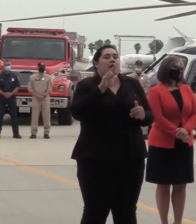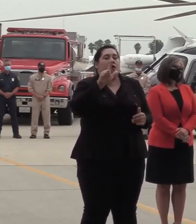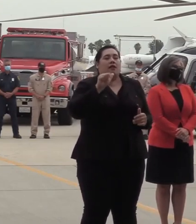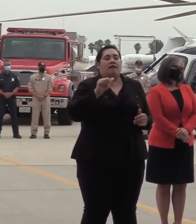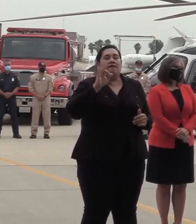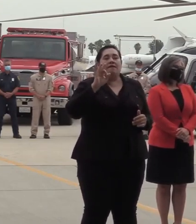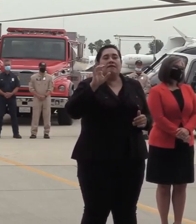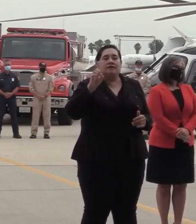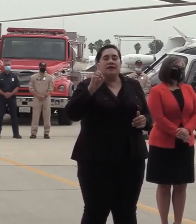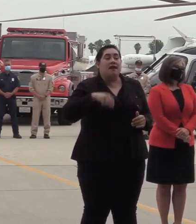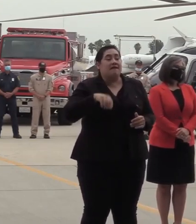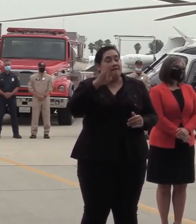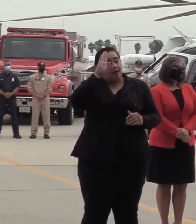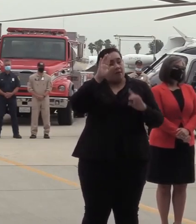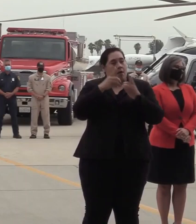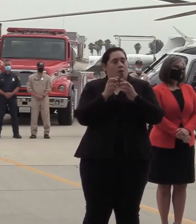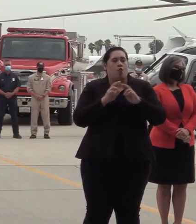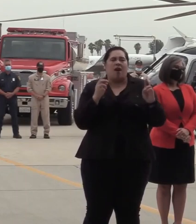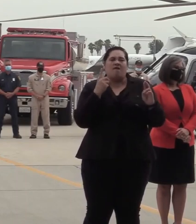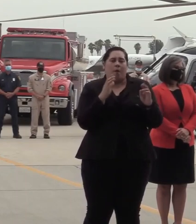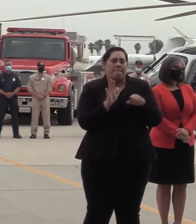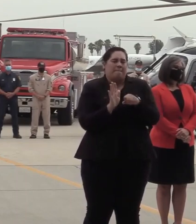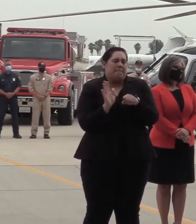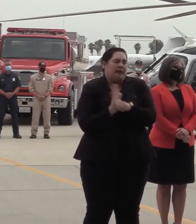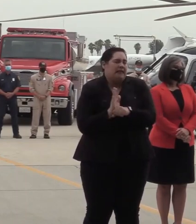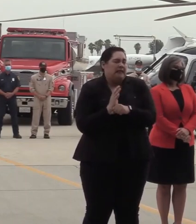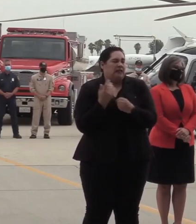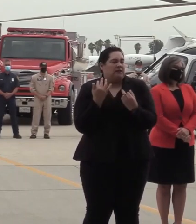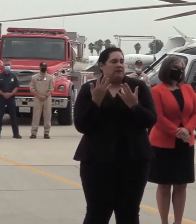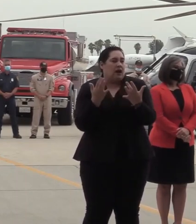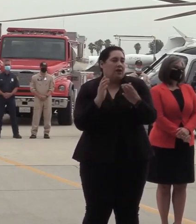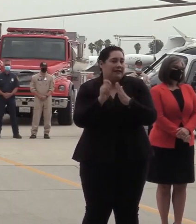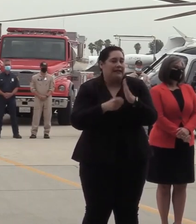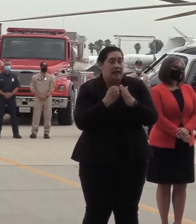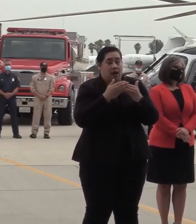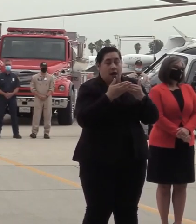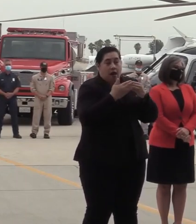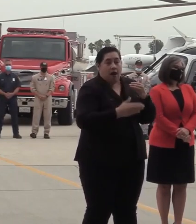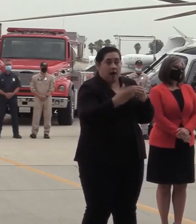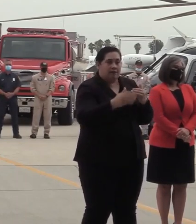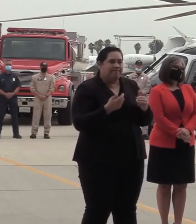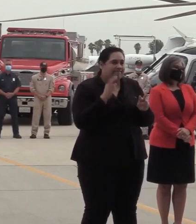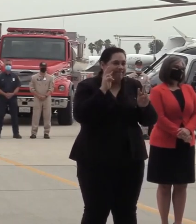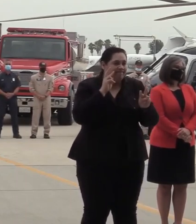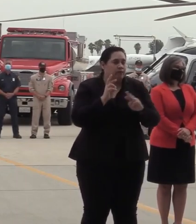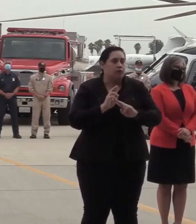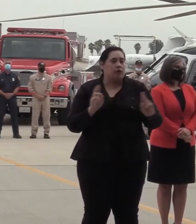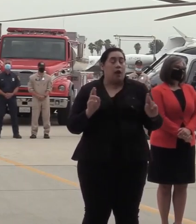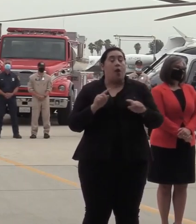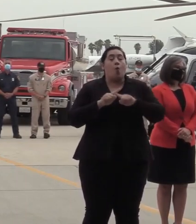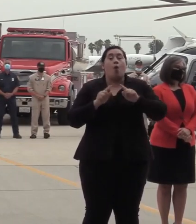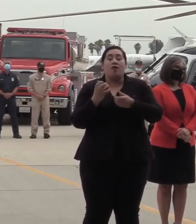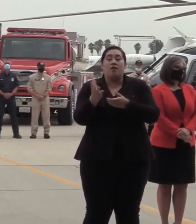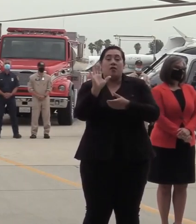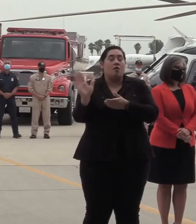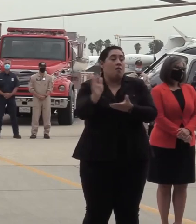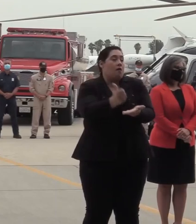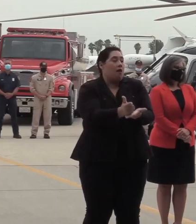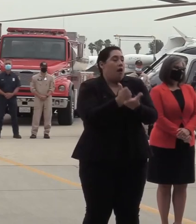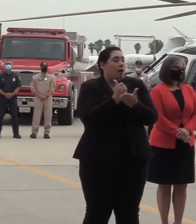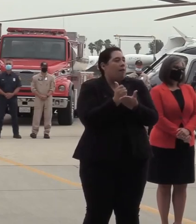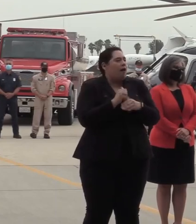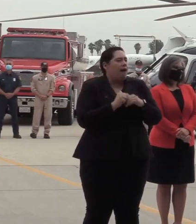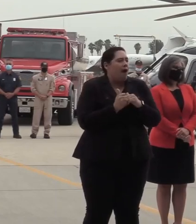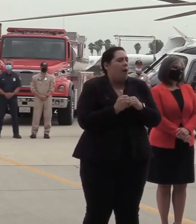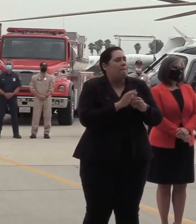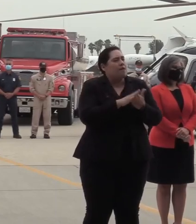City Fire Department is prepared for a busy brush fire season ahead of us. And with cooperation from the public through preparedness